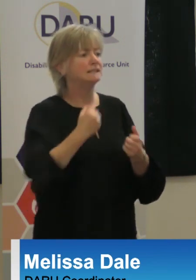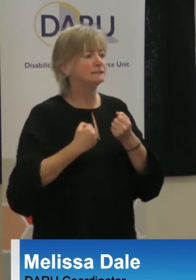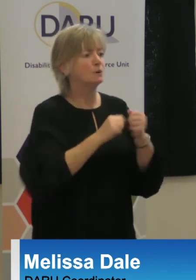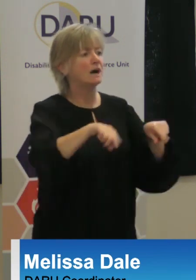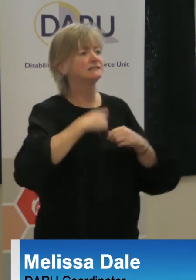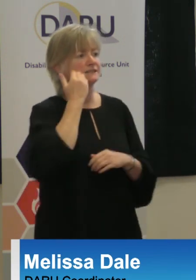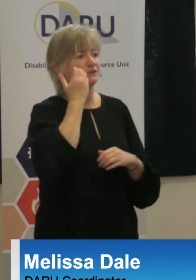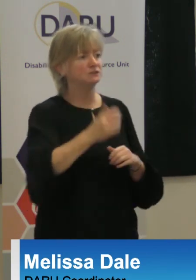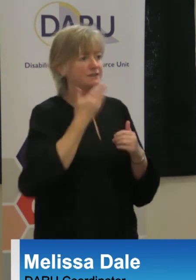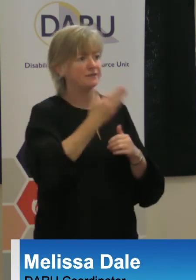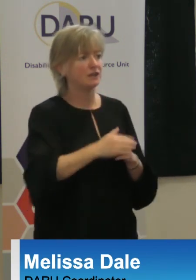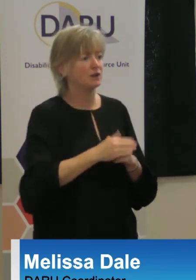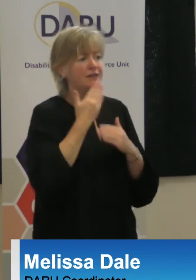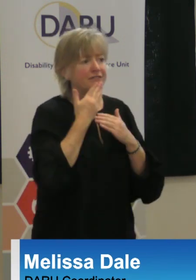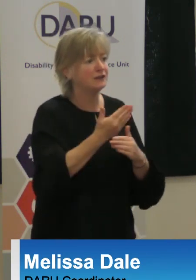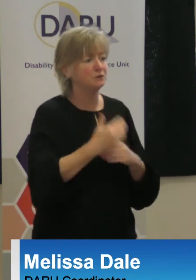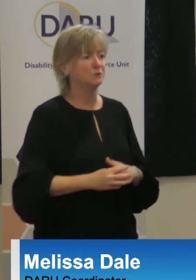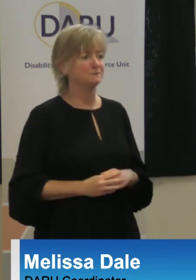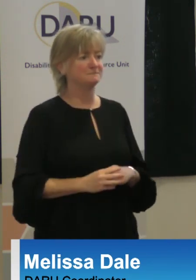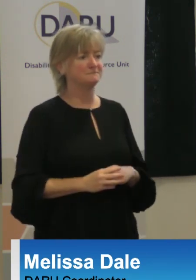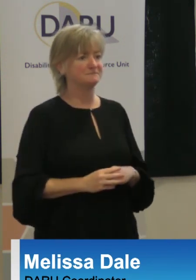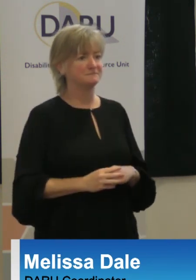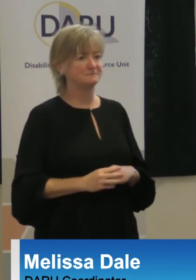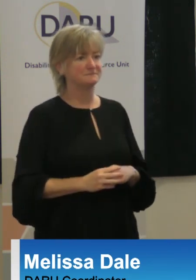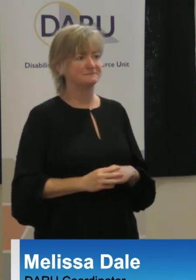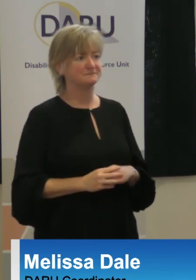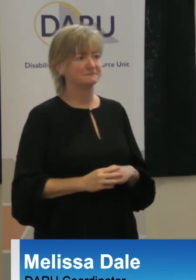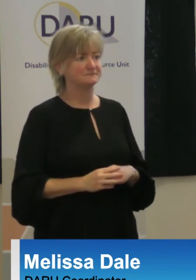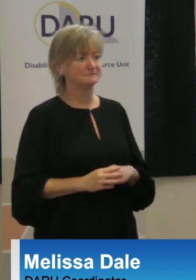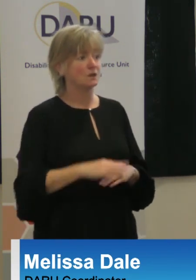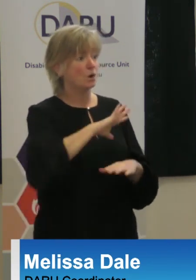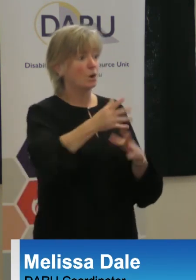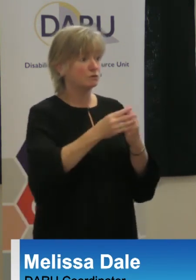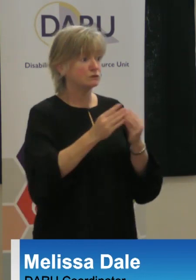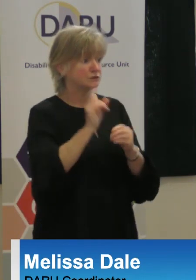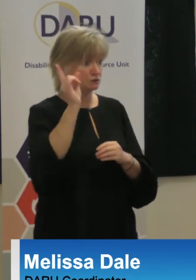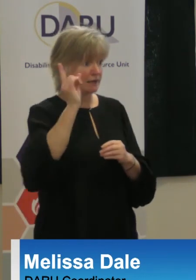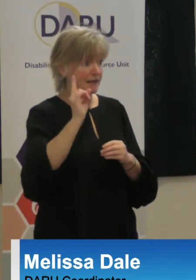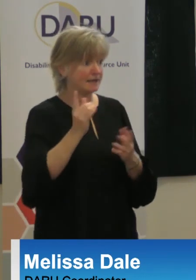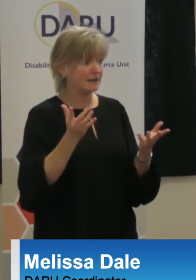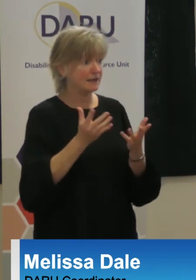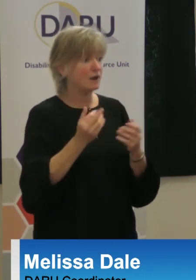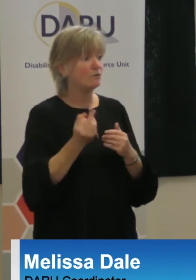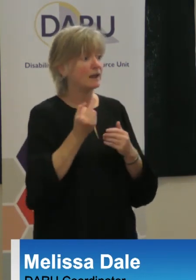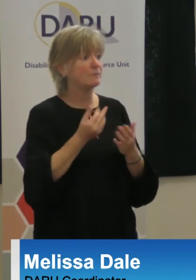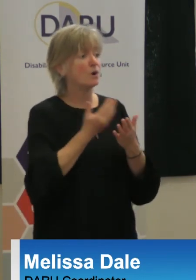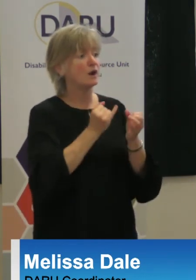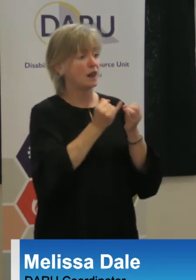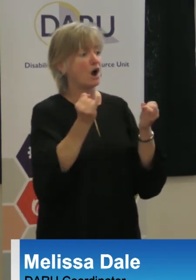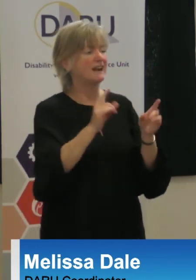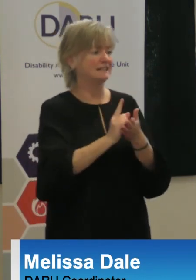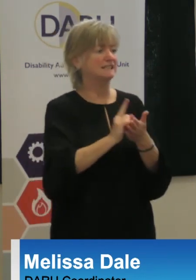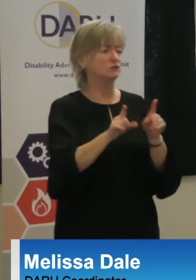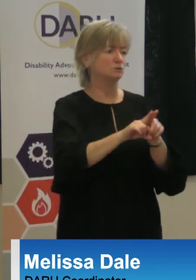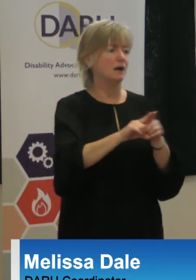future. Yeah, thank you very much. All the resources from today will all be available online later on